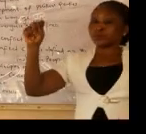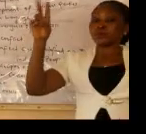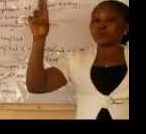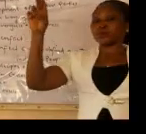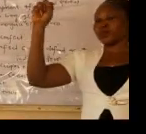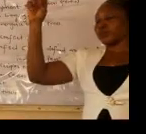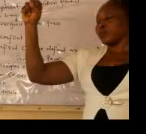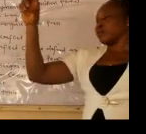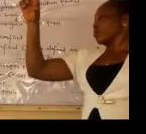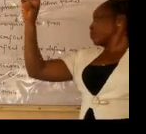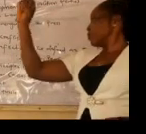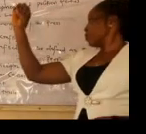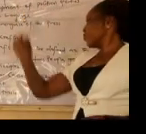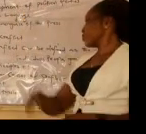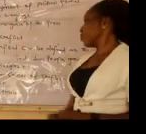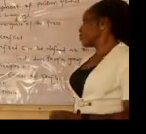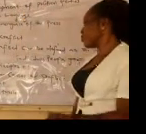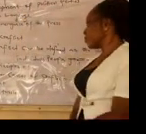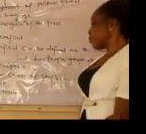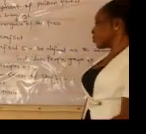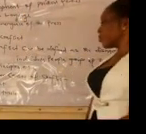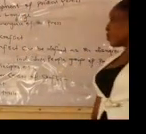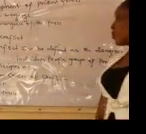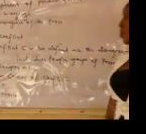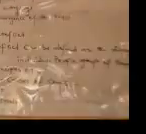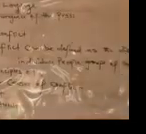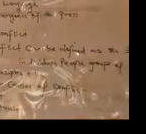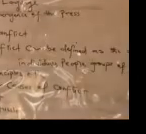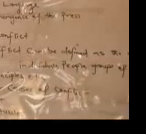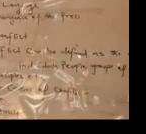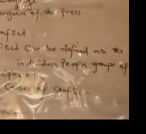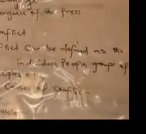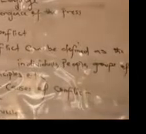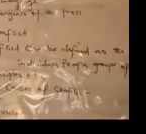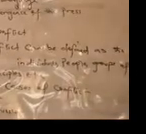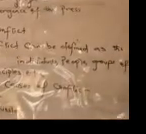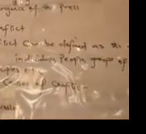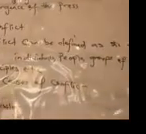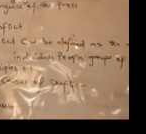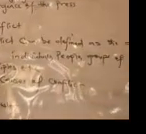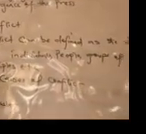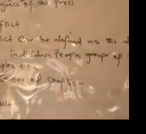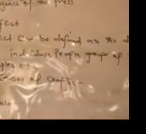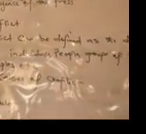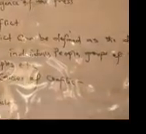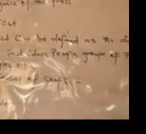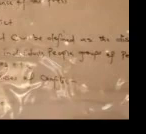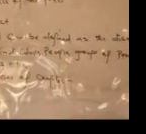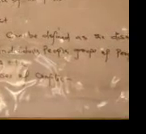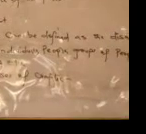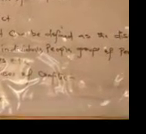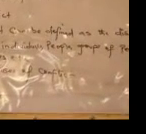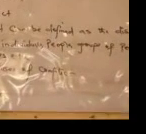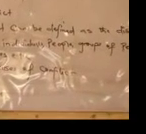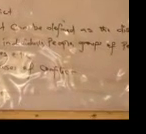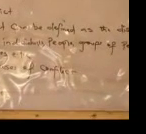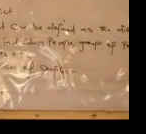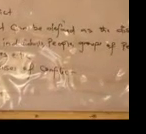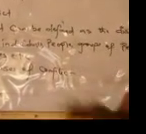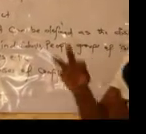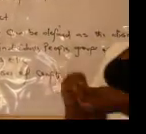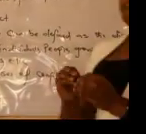Then another causes of conflict again is limited resources.